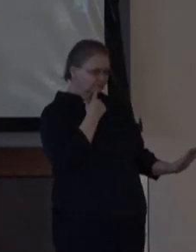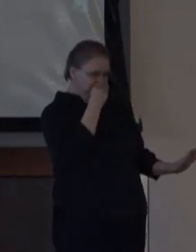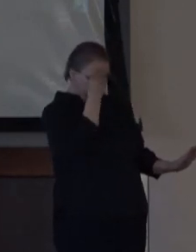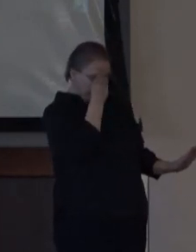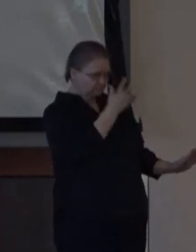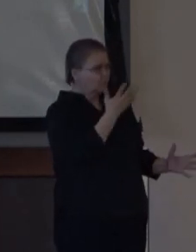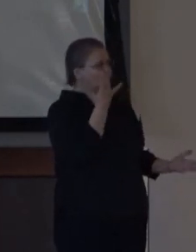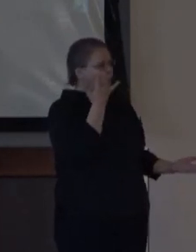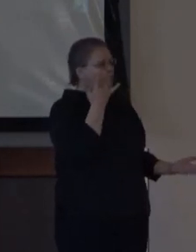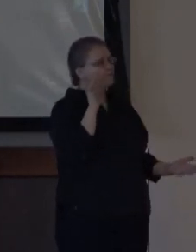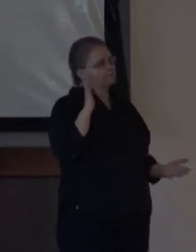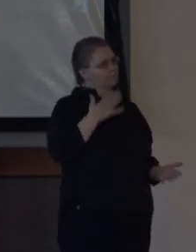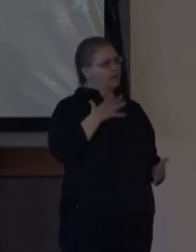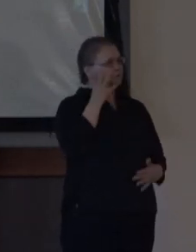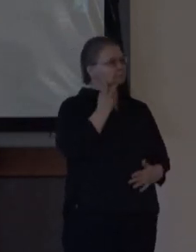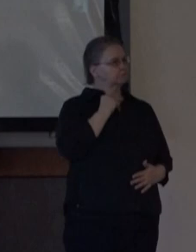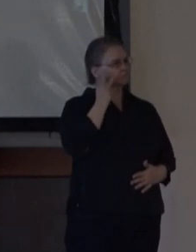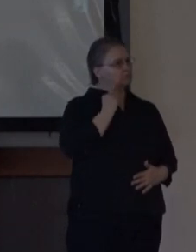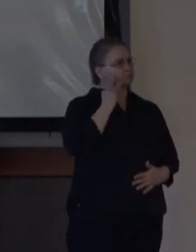that experience